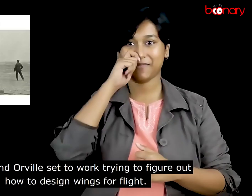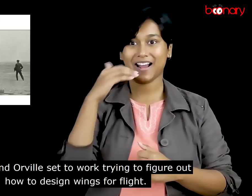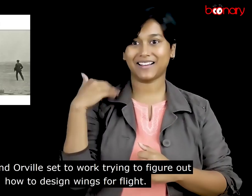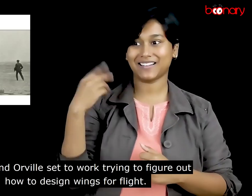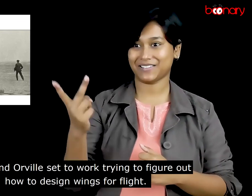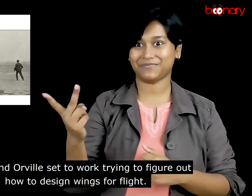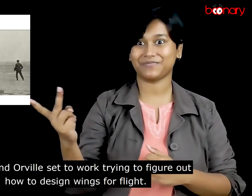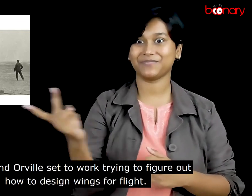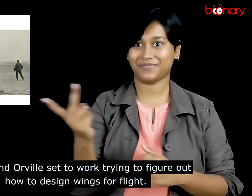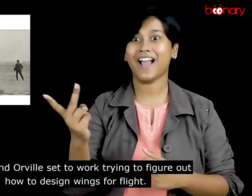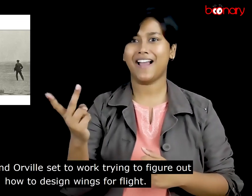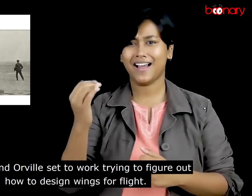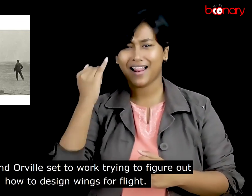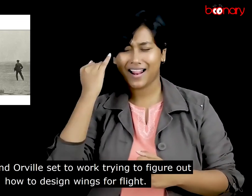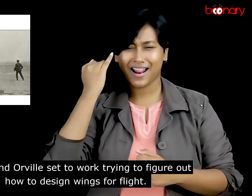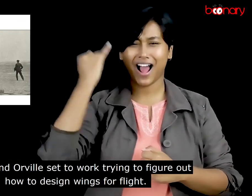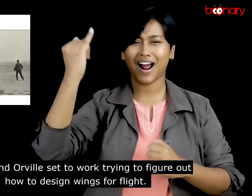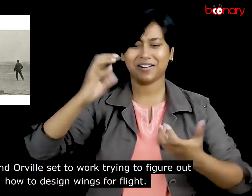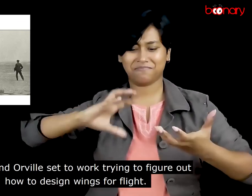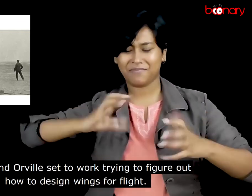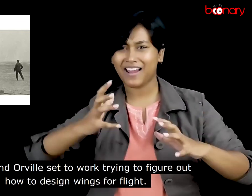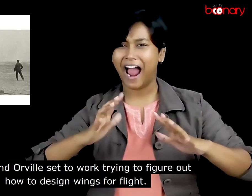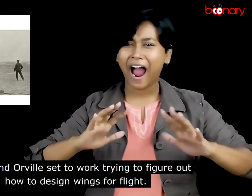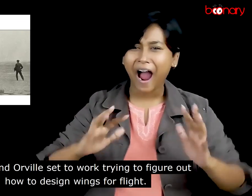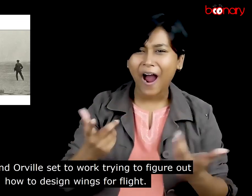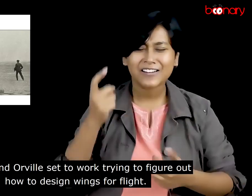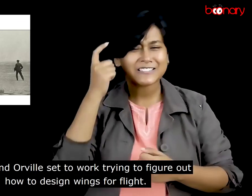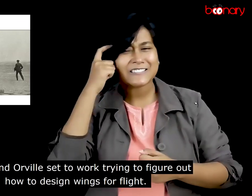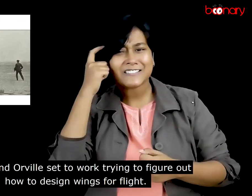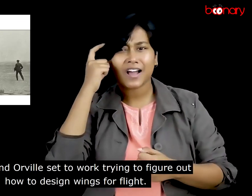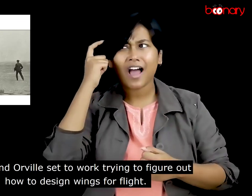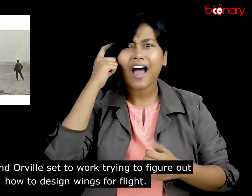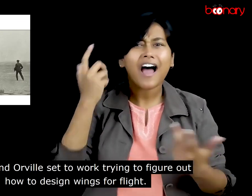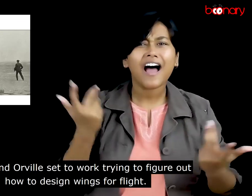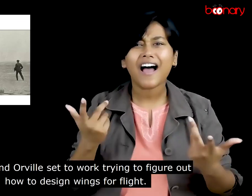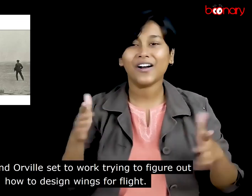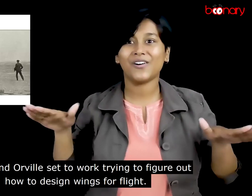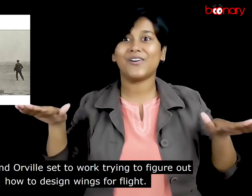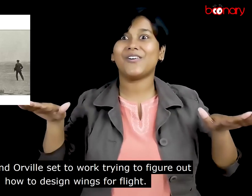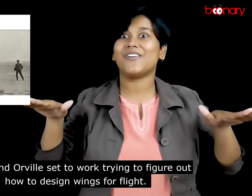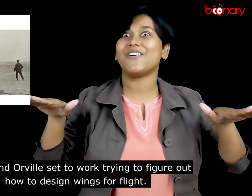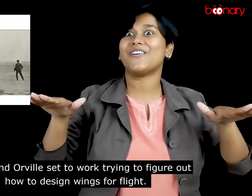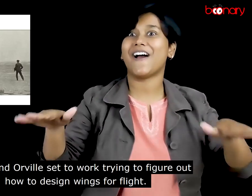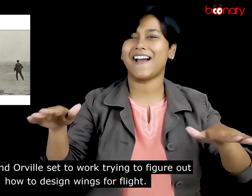Wilbur and Orville set to work trying to figure out how to design wings for flight.